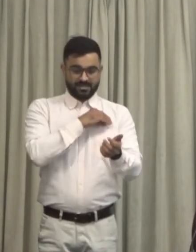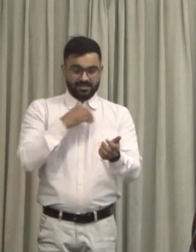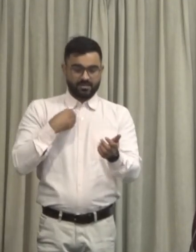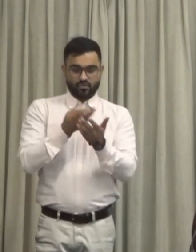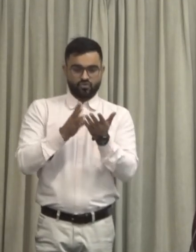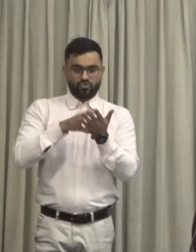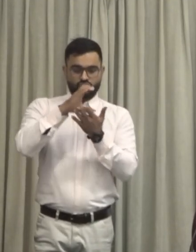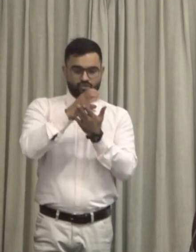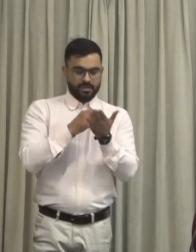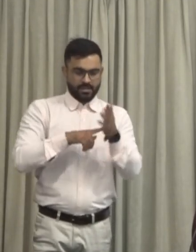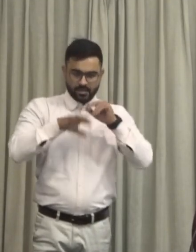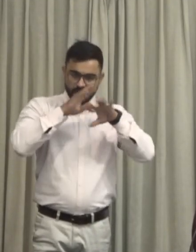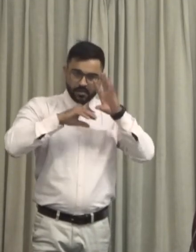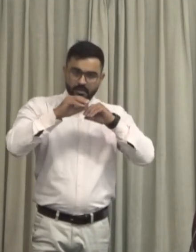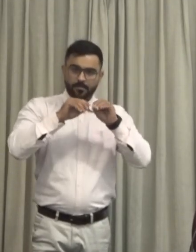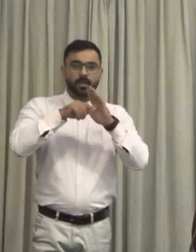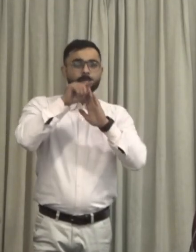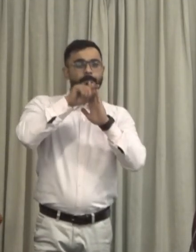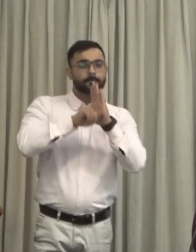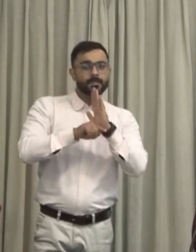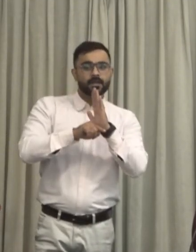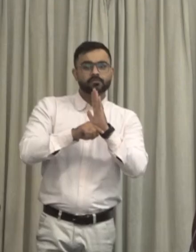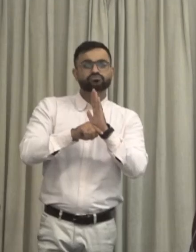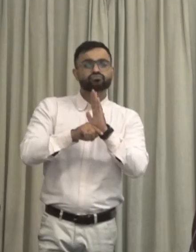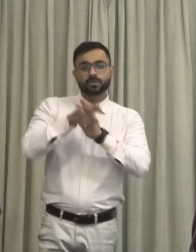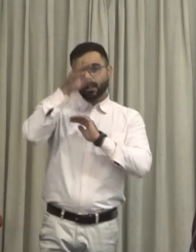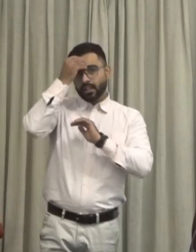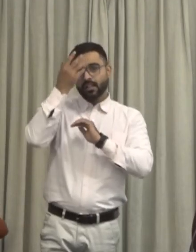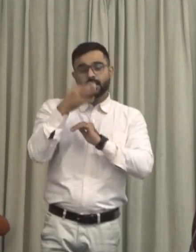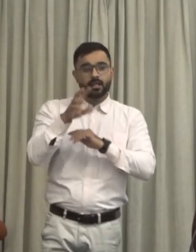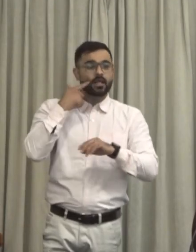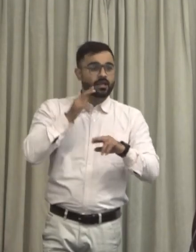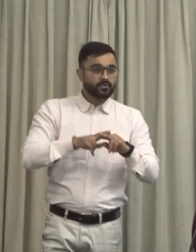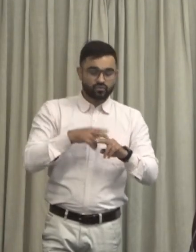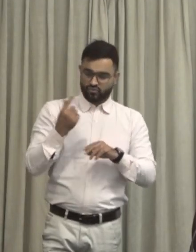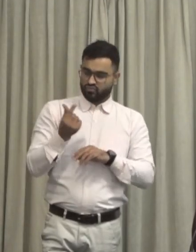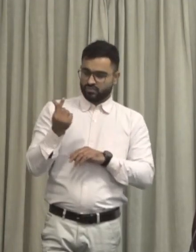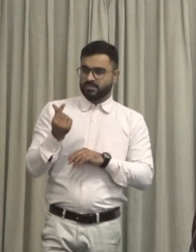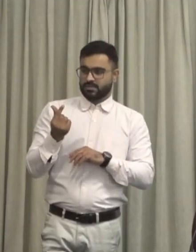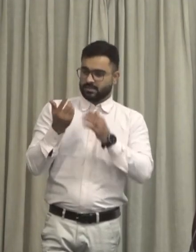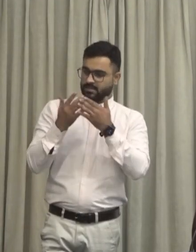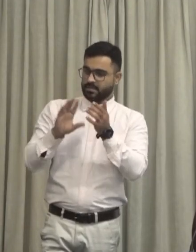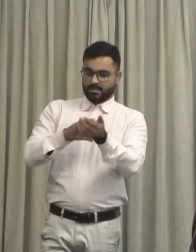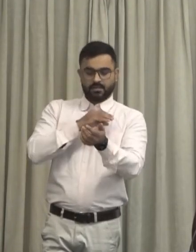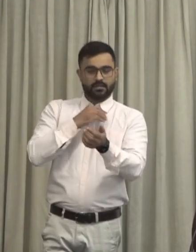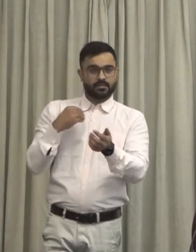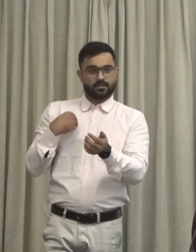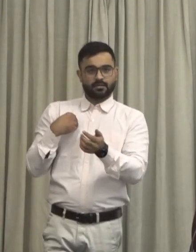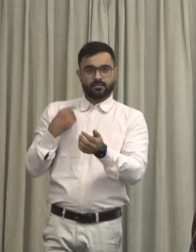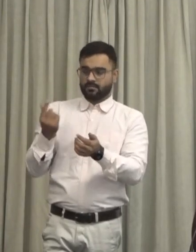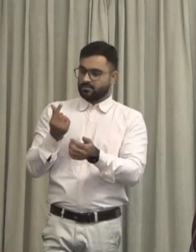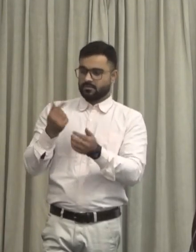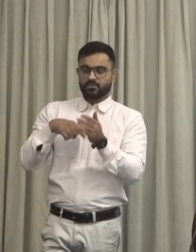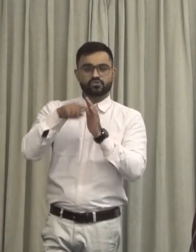curriculum I have not learned, but I have learned principles of medical ethics. If you will, any doctor will